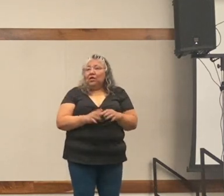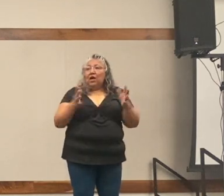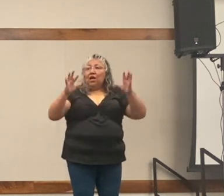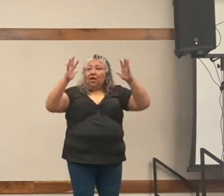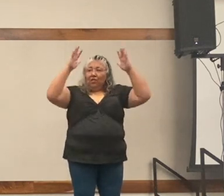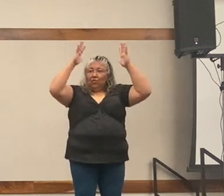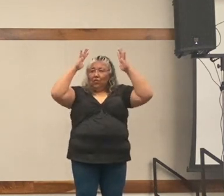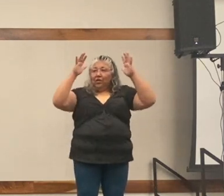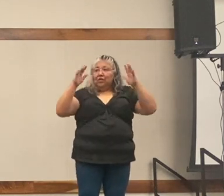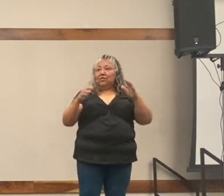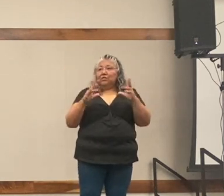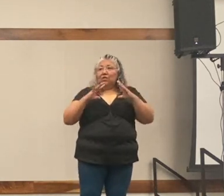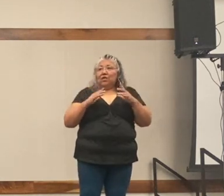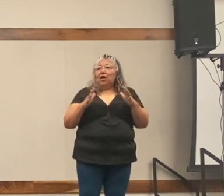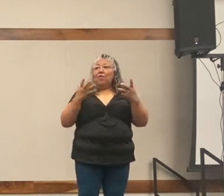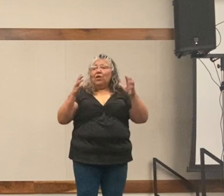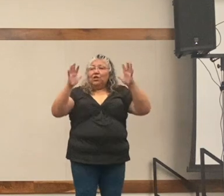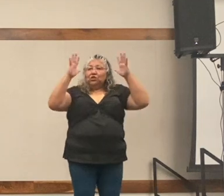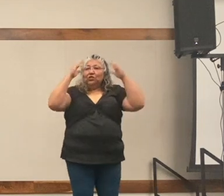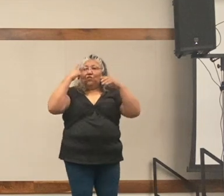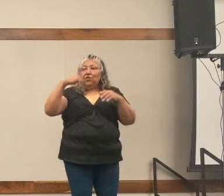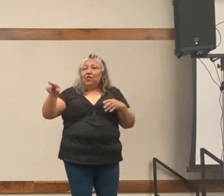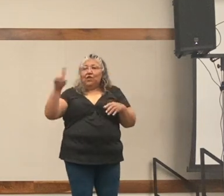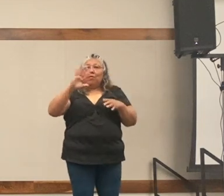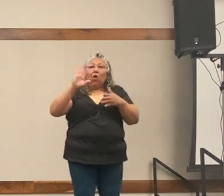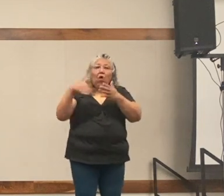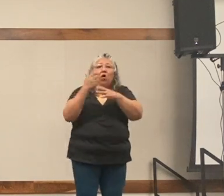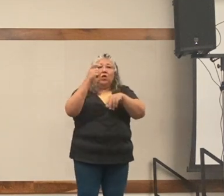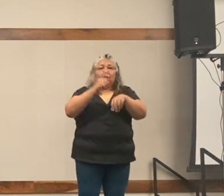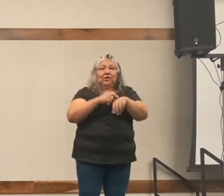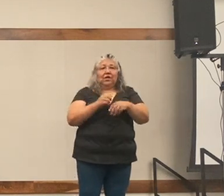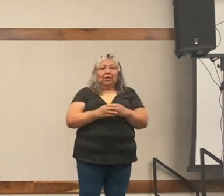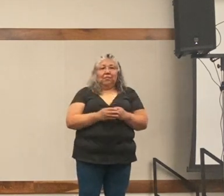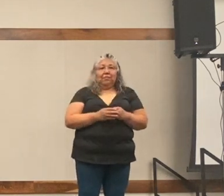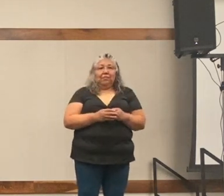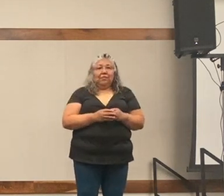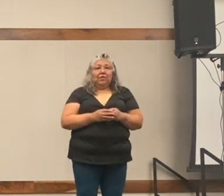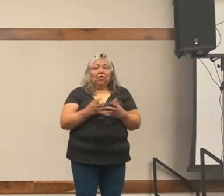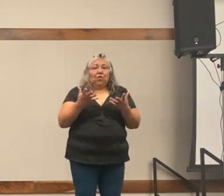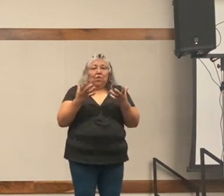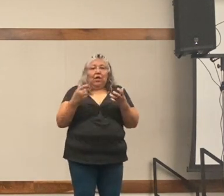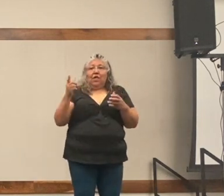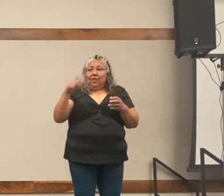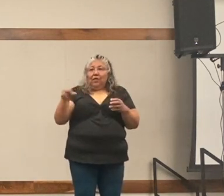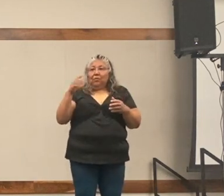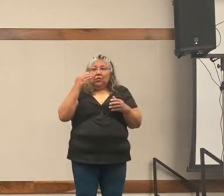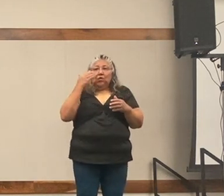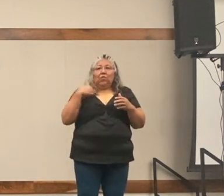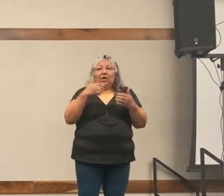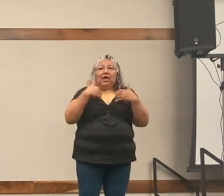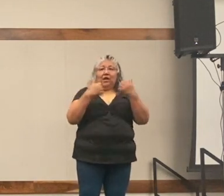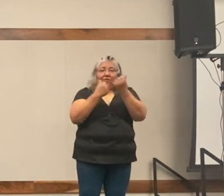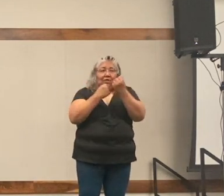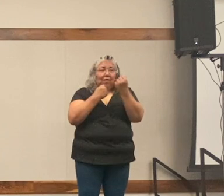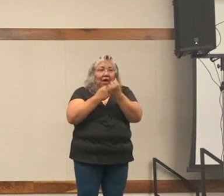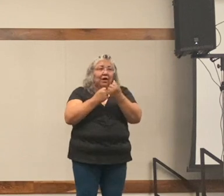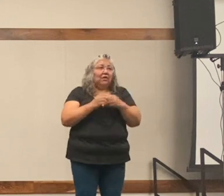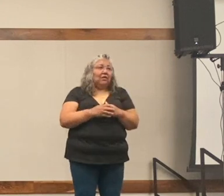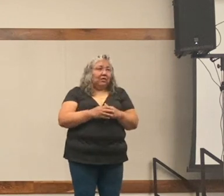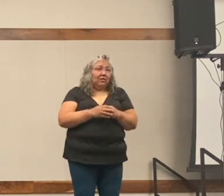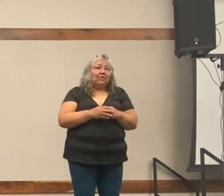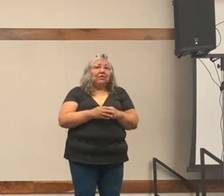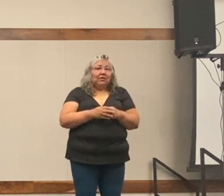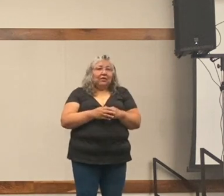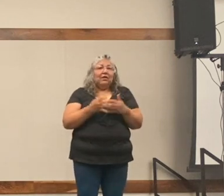Hallelujah, so awesome. I want to cheer for them all the time because we want them to know that we got their back. Amen.